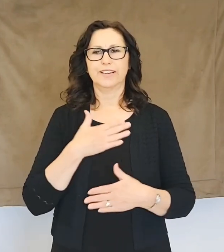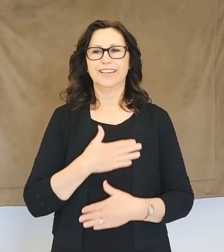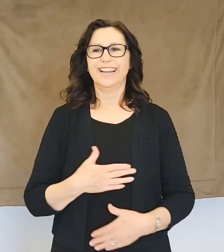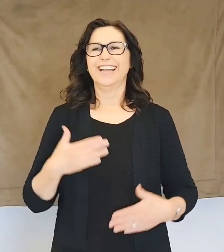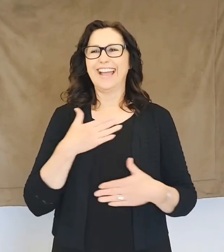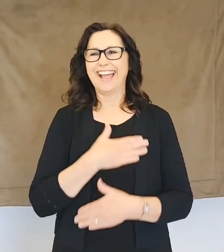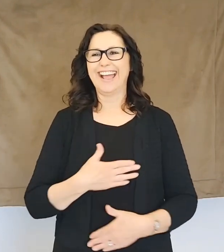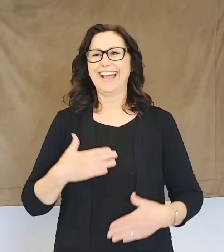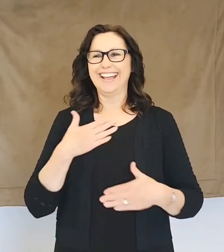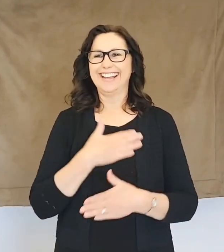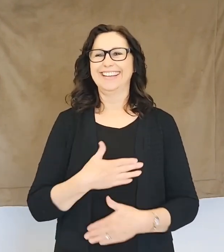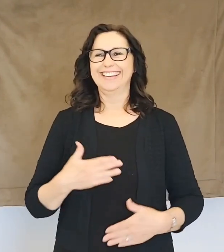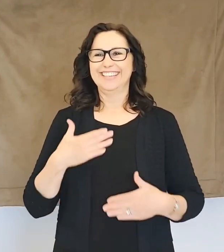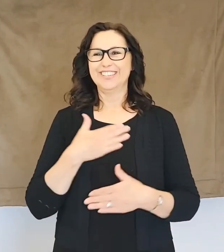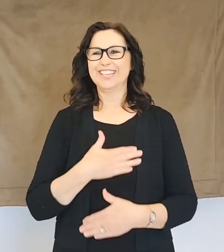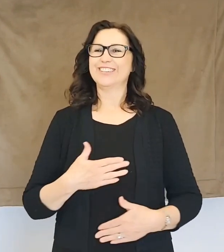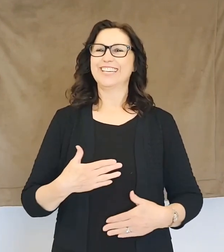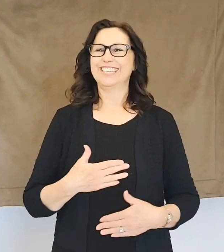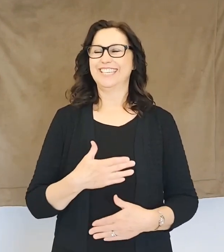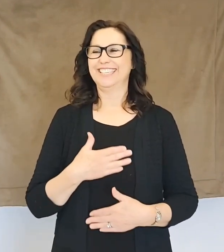right. You did it right.